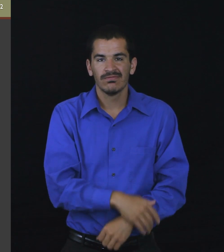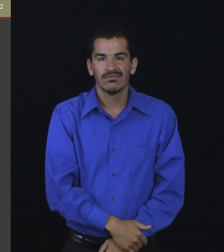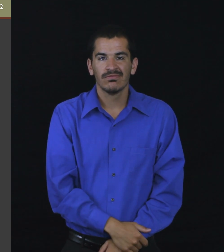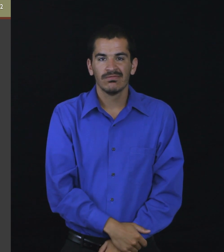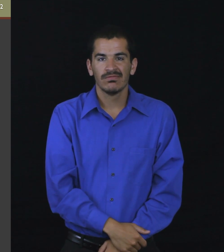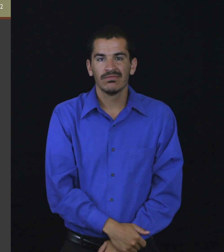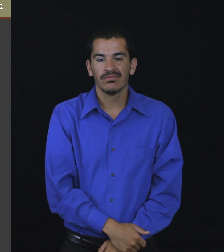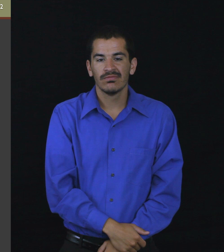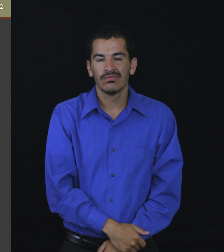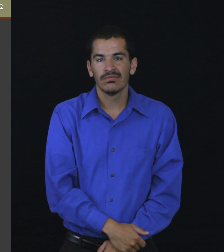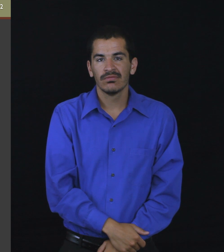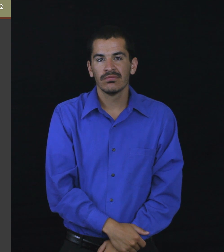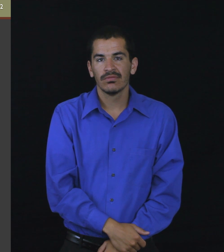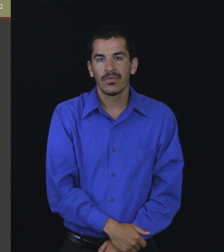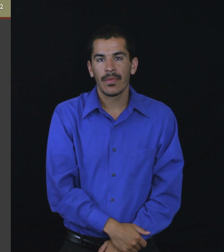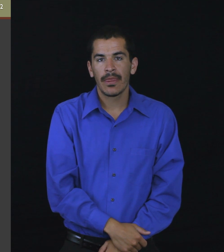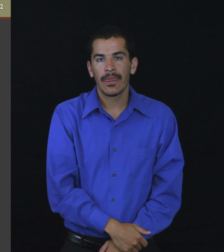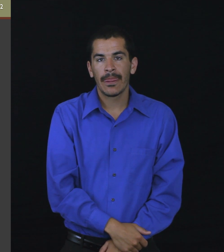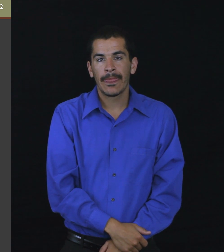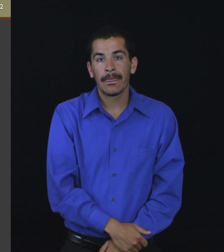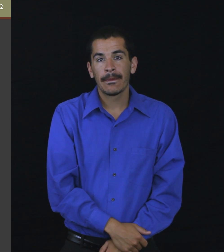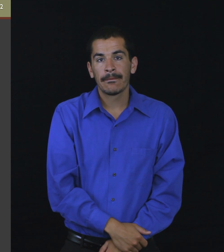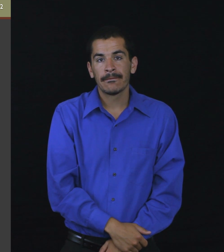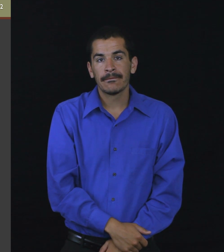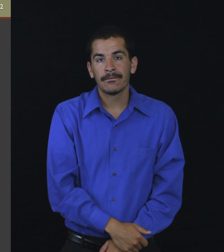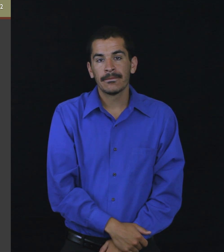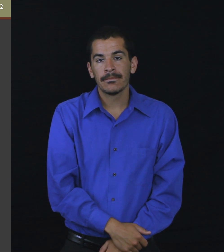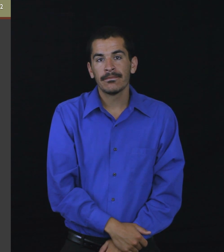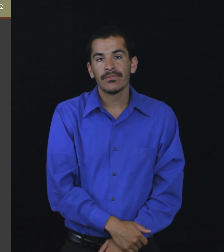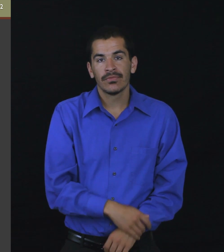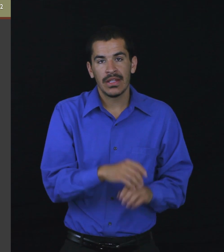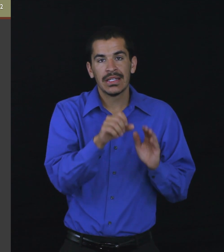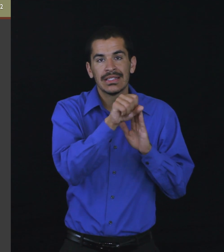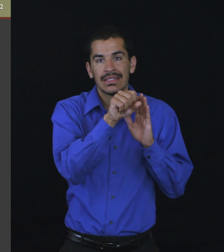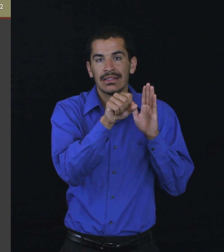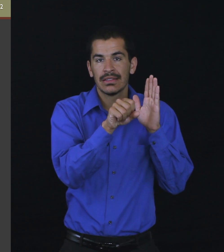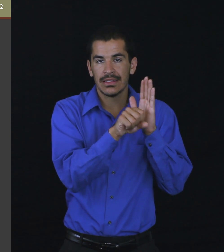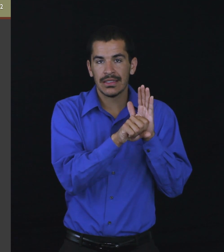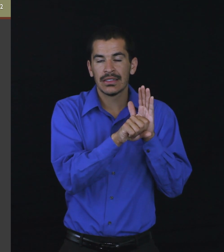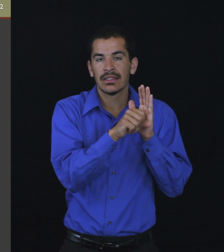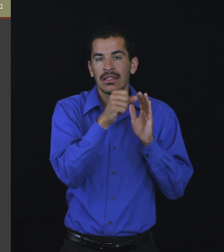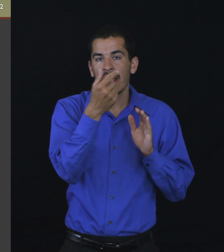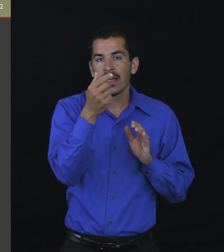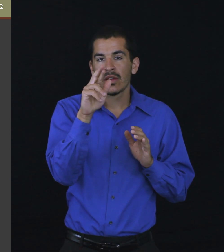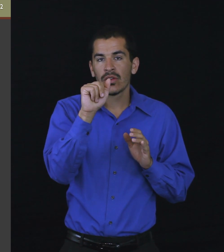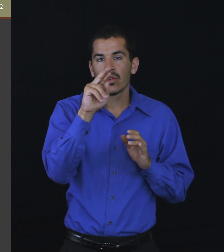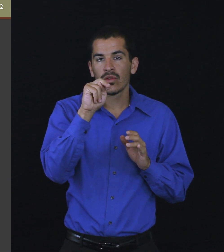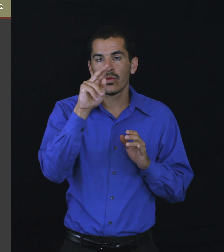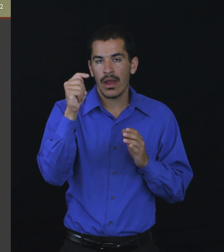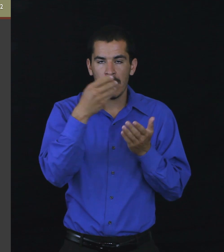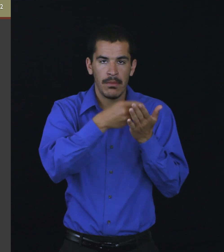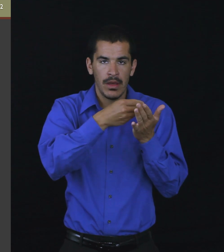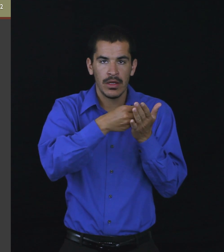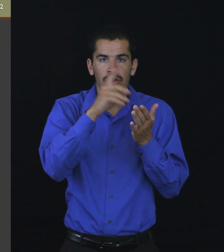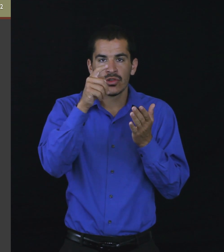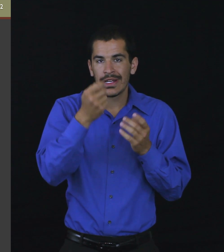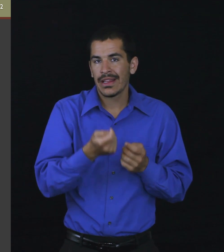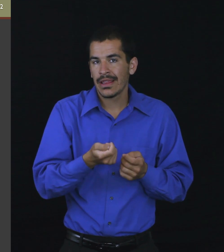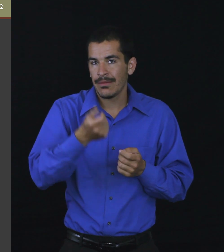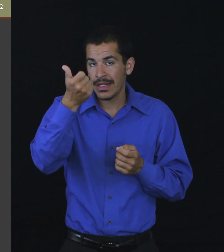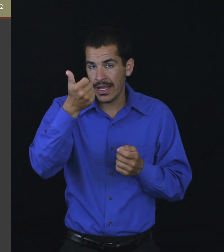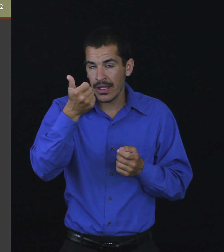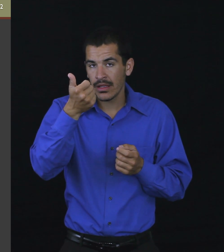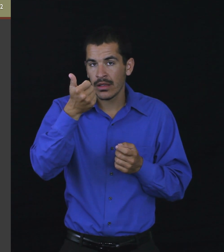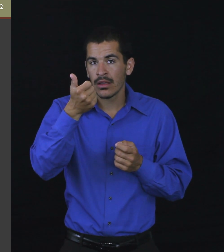A state grant should eliminate risk or hazard to public health or safety.